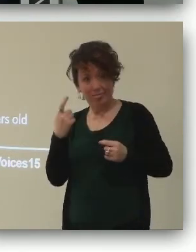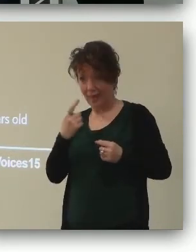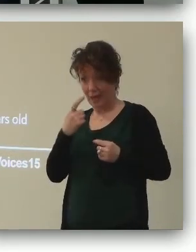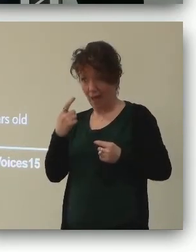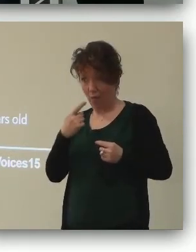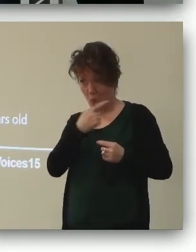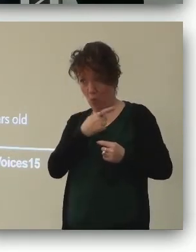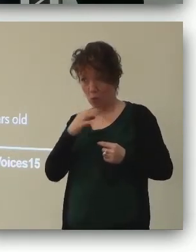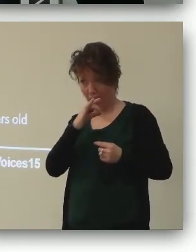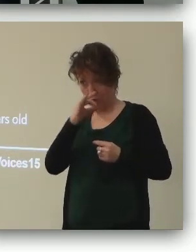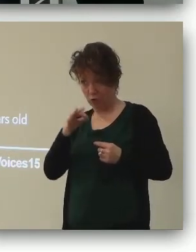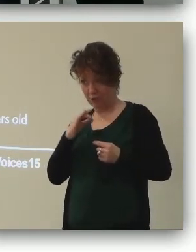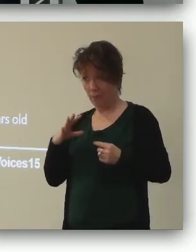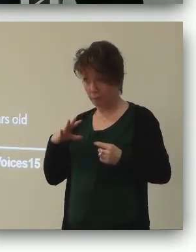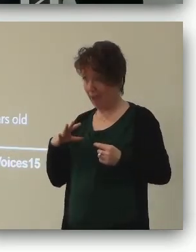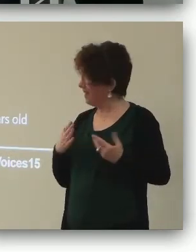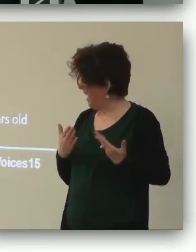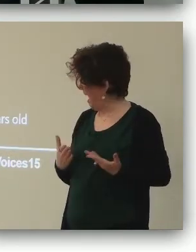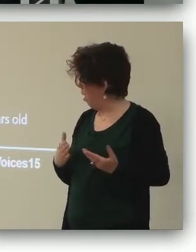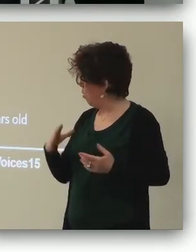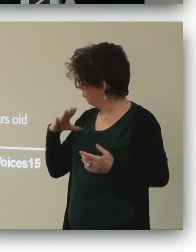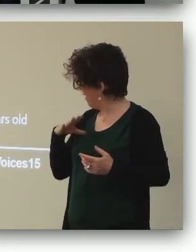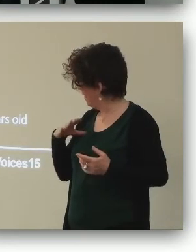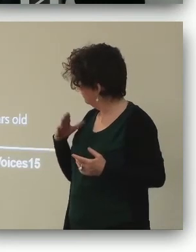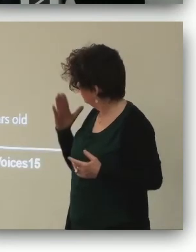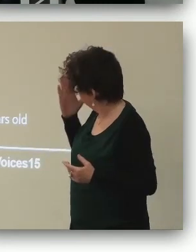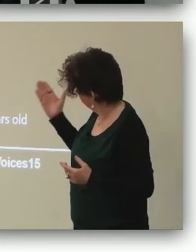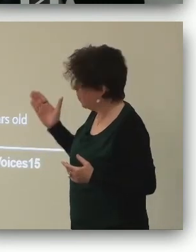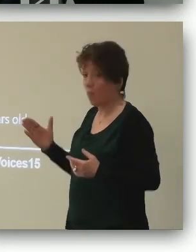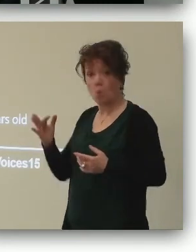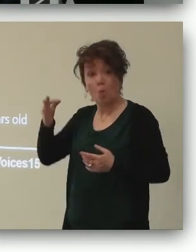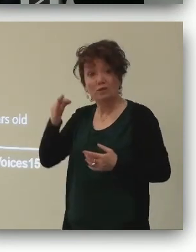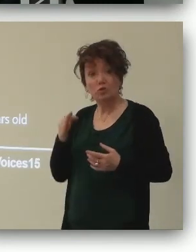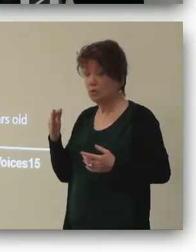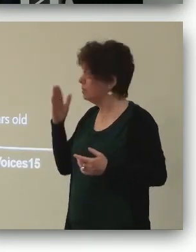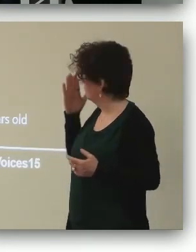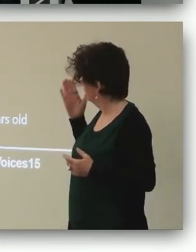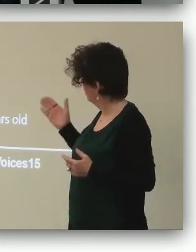during the break. There's a short break of about